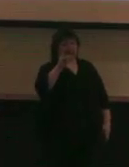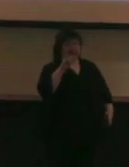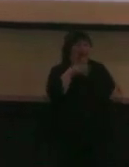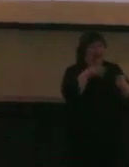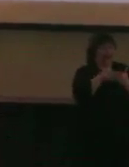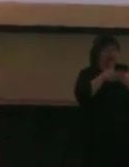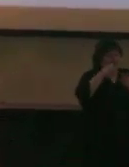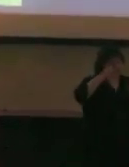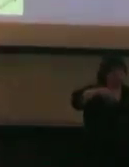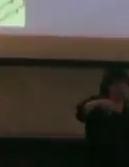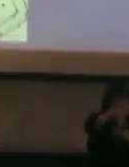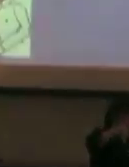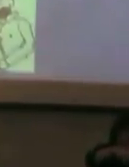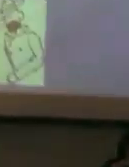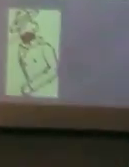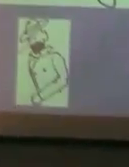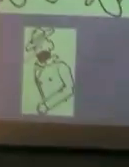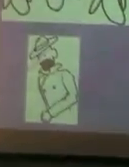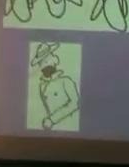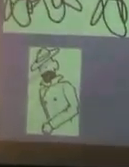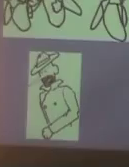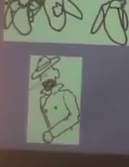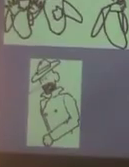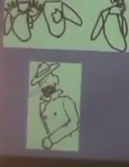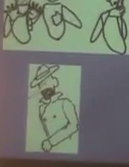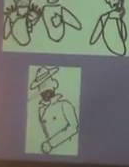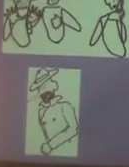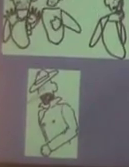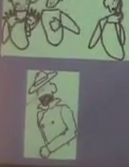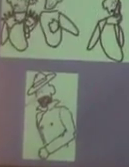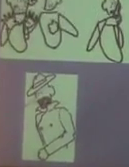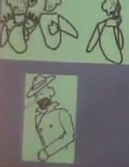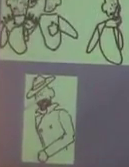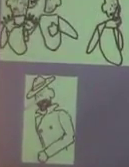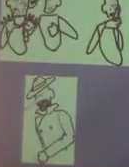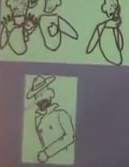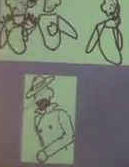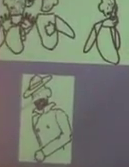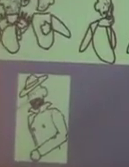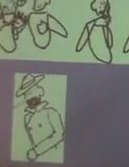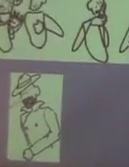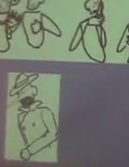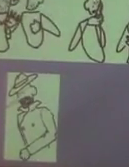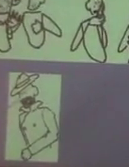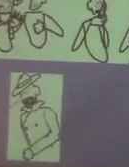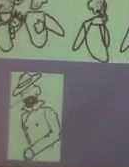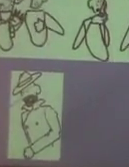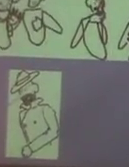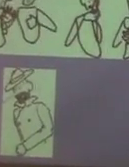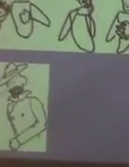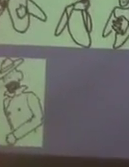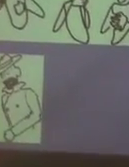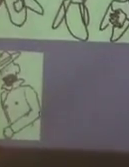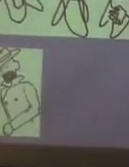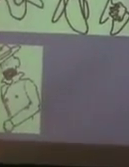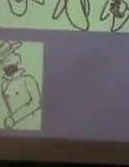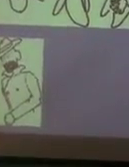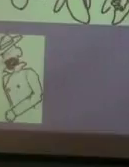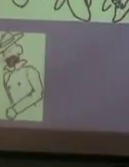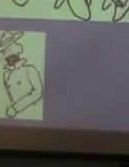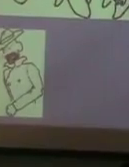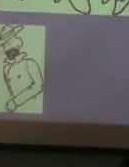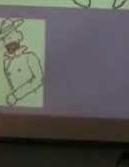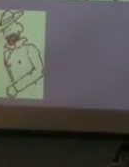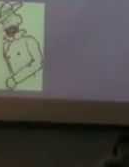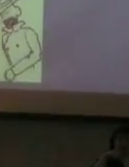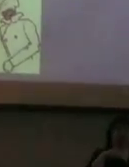These are just a few pictures. These are not all the pictures that we work with our patients. So in this slide here, you have someone that punches somebody